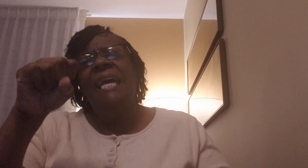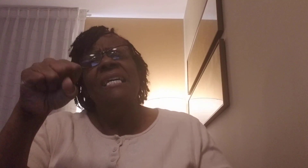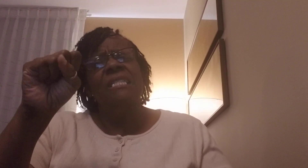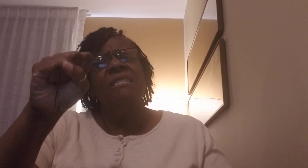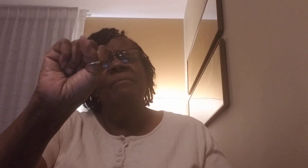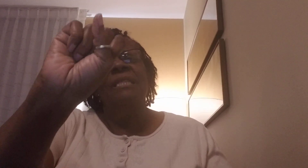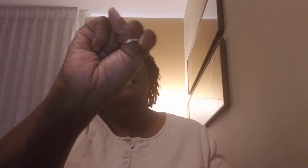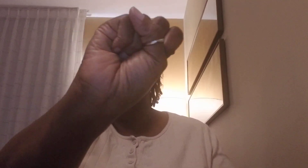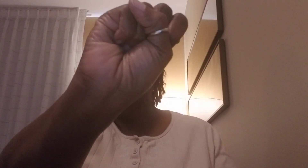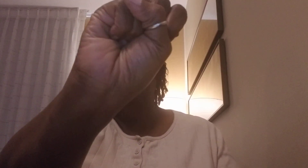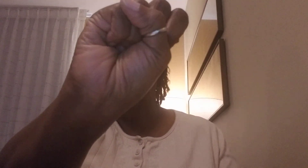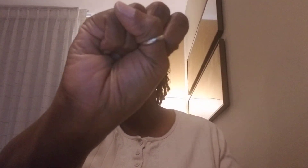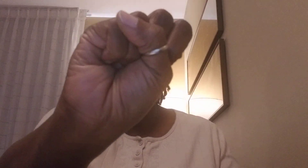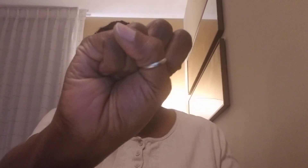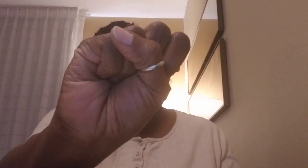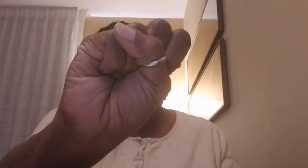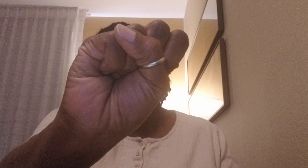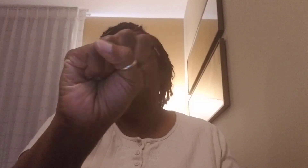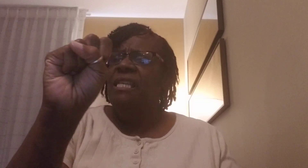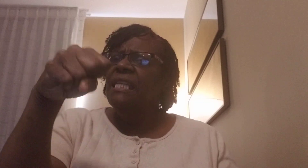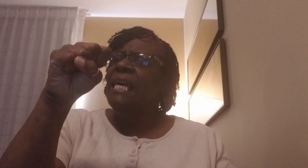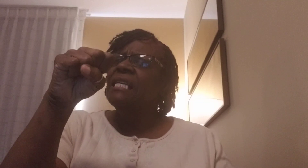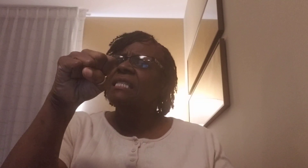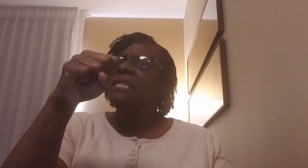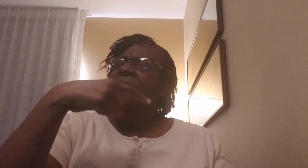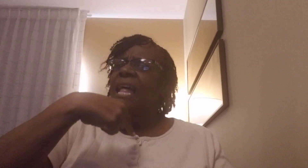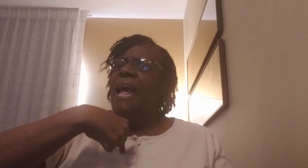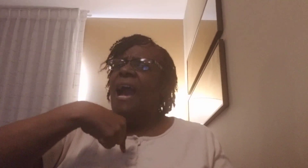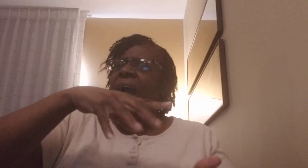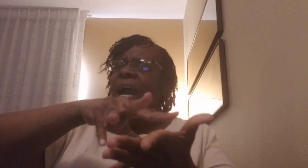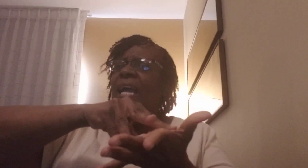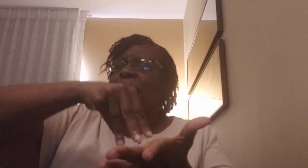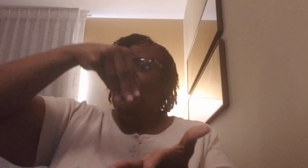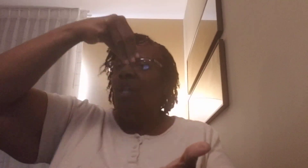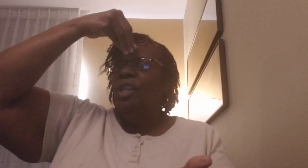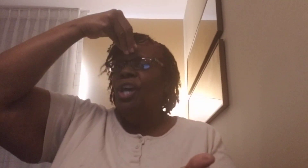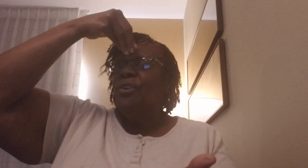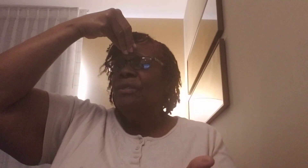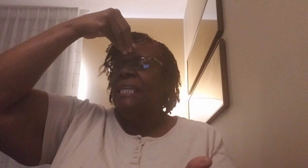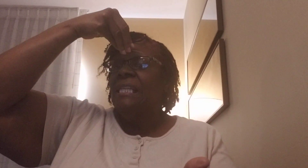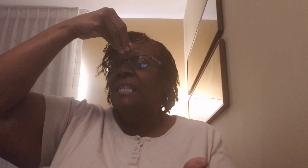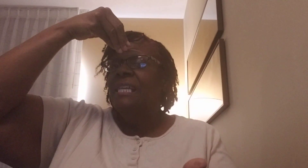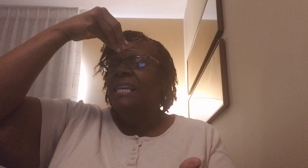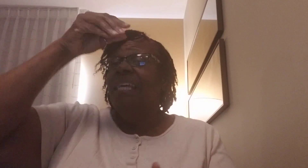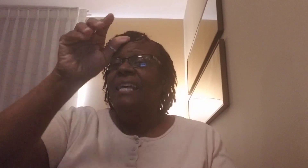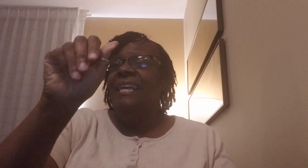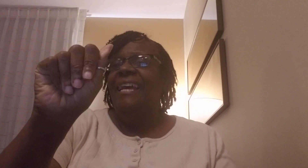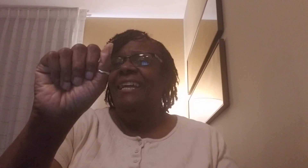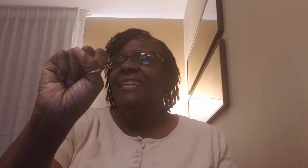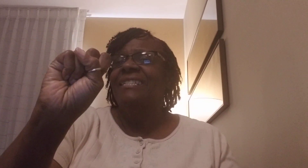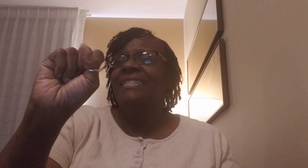Yes. This is the sign for yes, the S. Yes. I'm learning